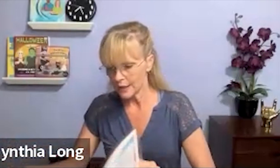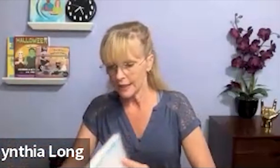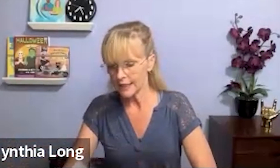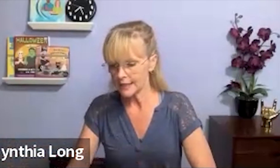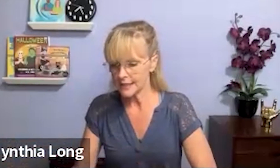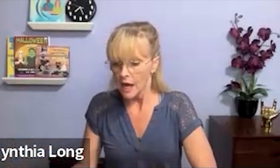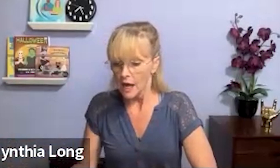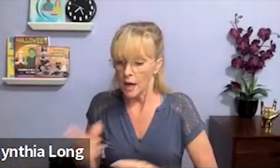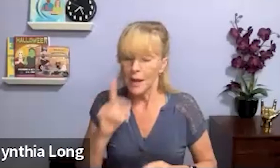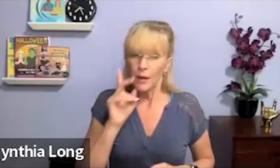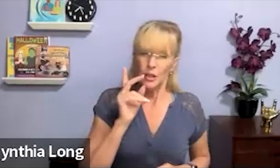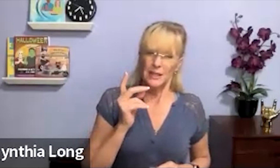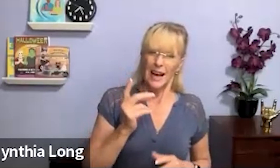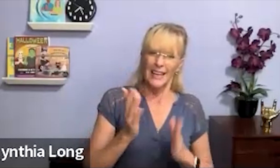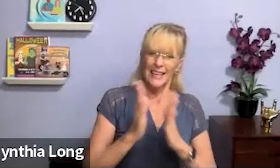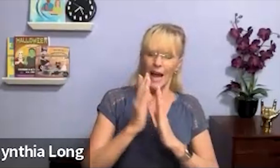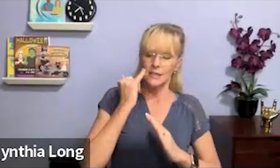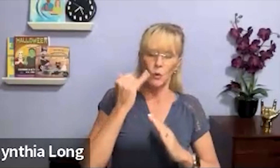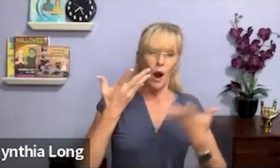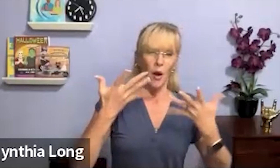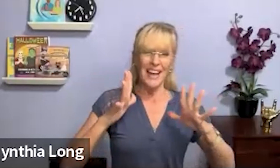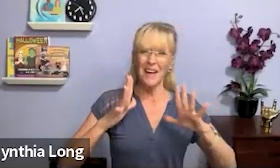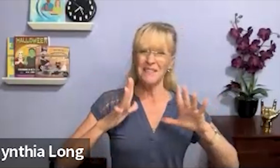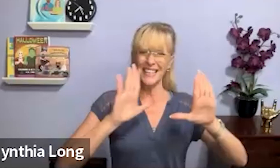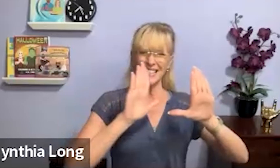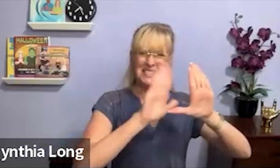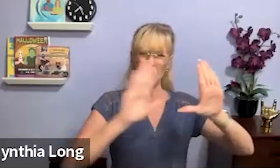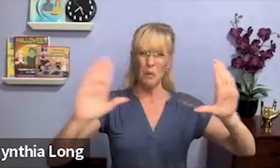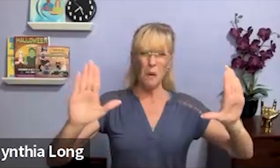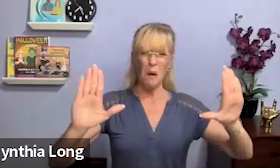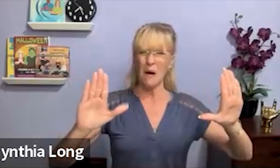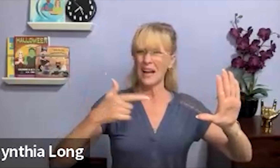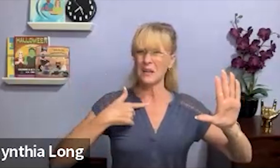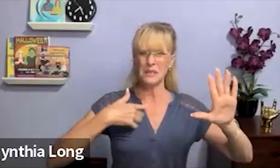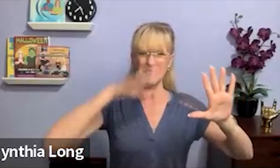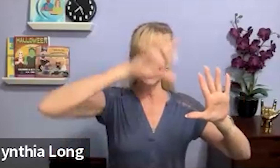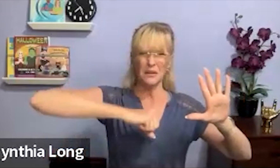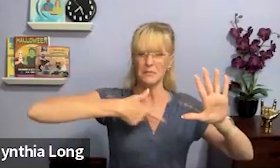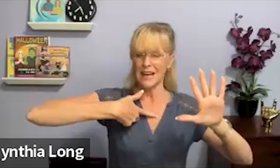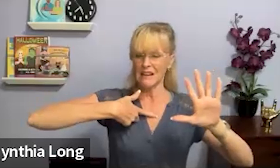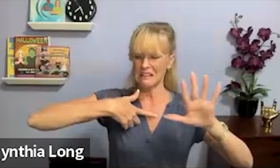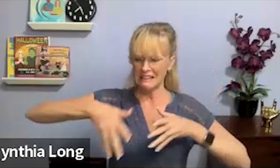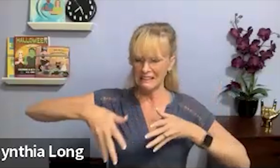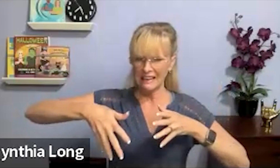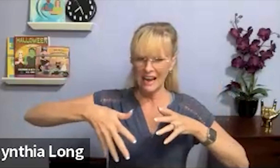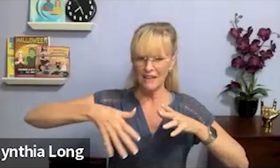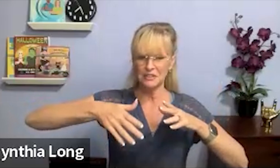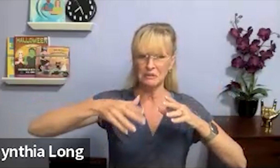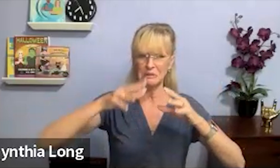one is, and I get asked, well, I already have things on the wall. I don't want to tear them down and have to,